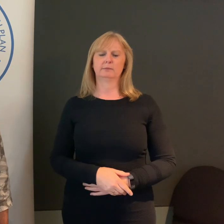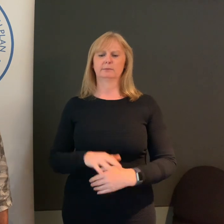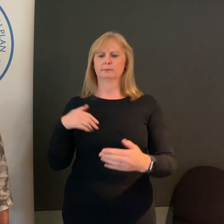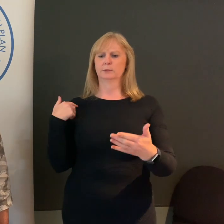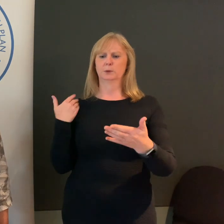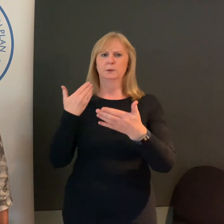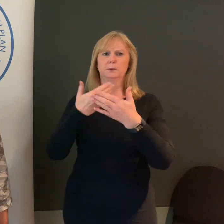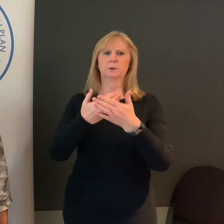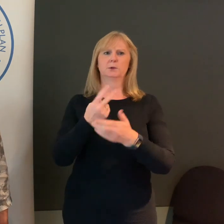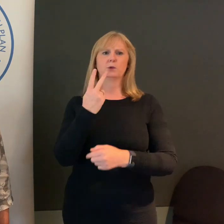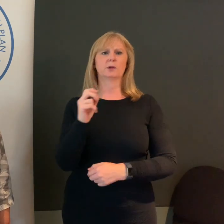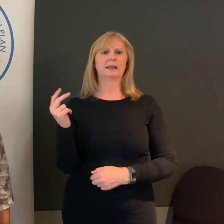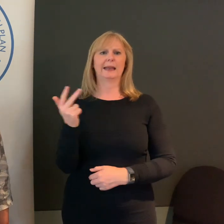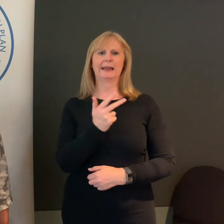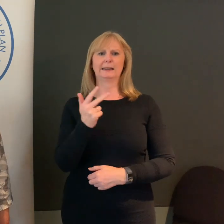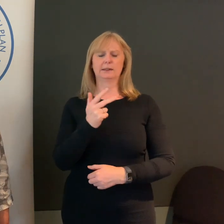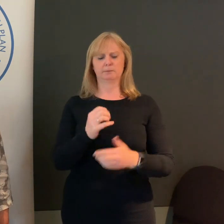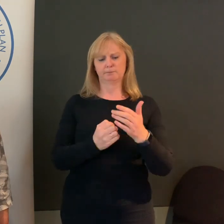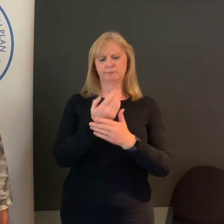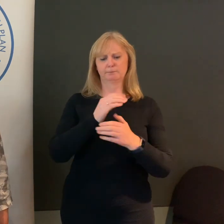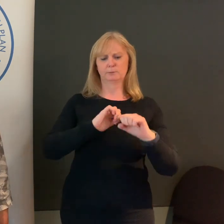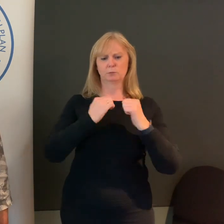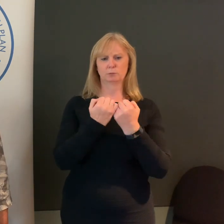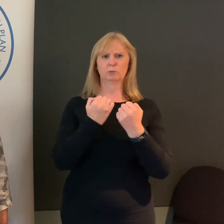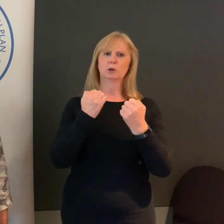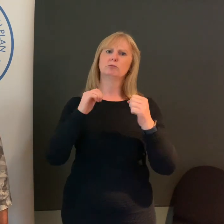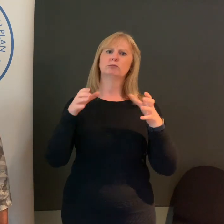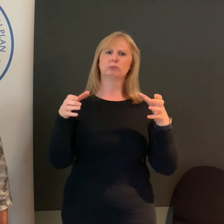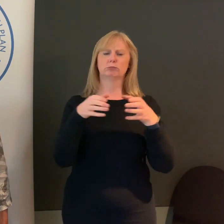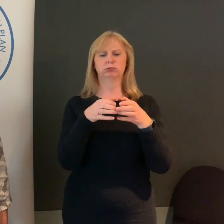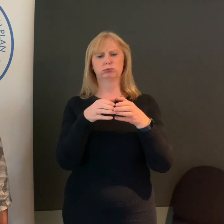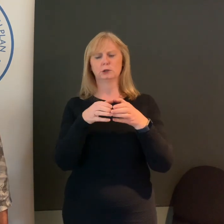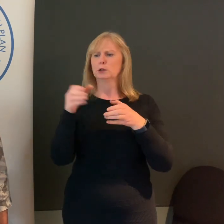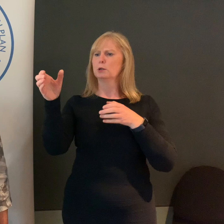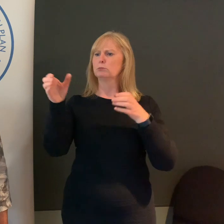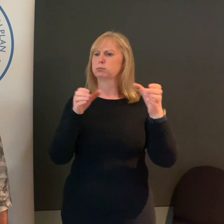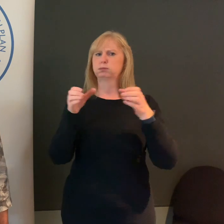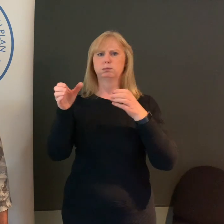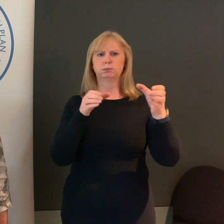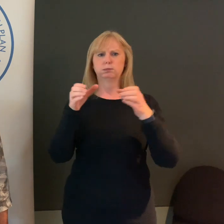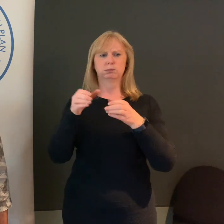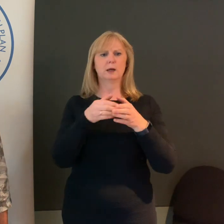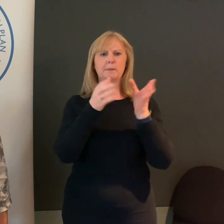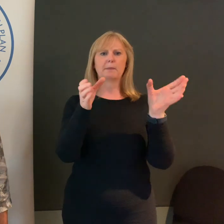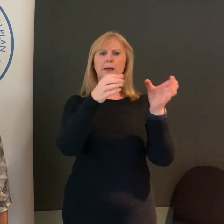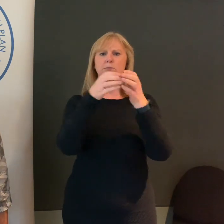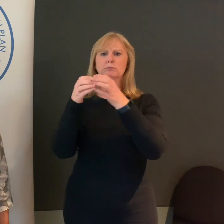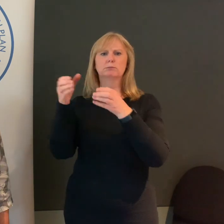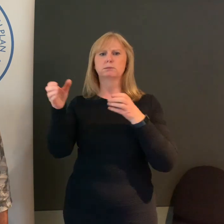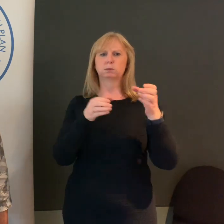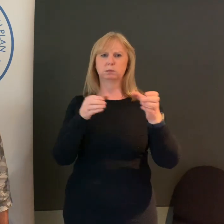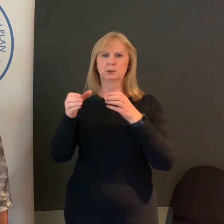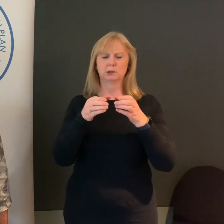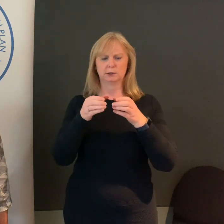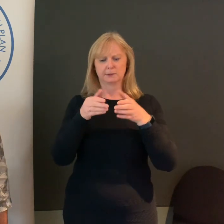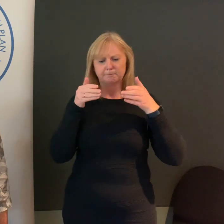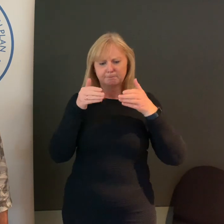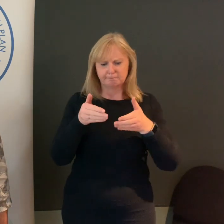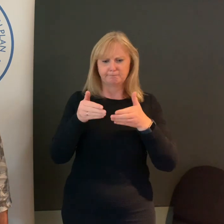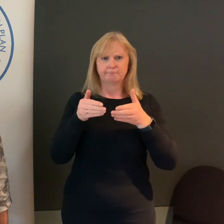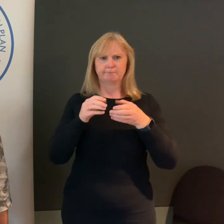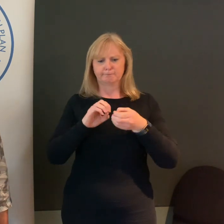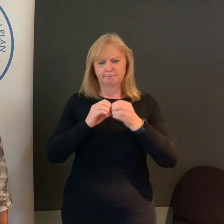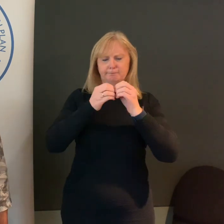Since July 2018, a development working group of people from across civil society and the public sector has been working to